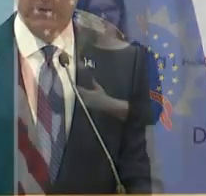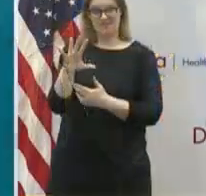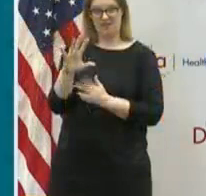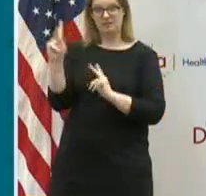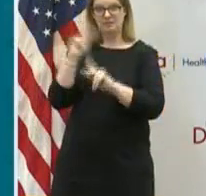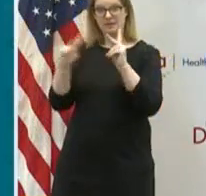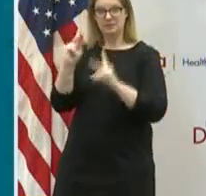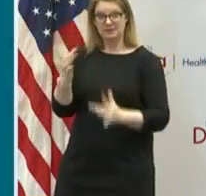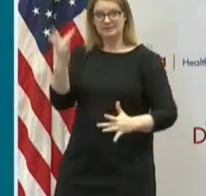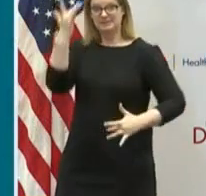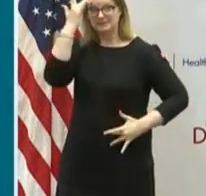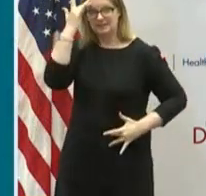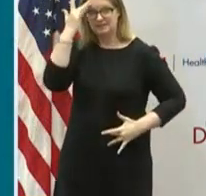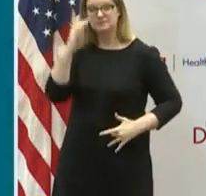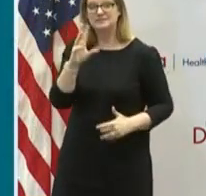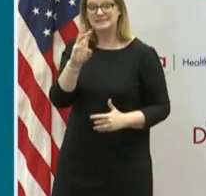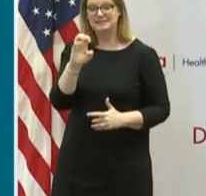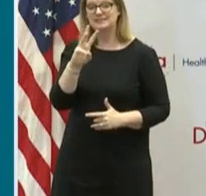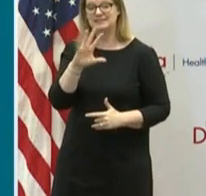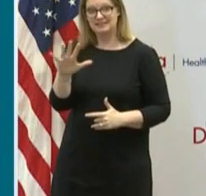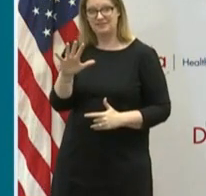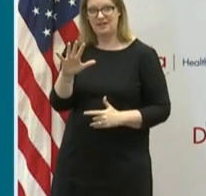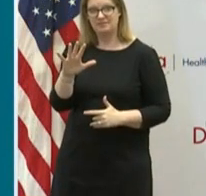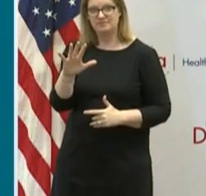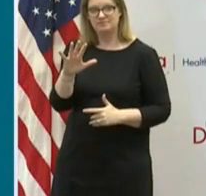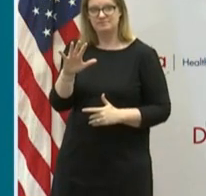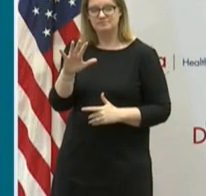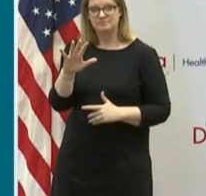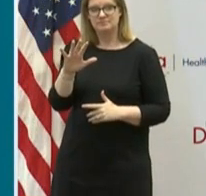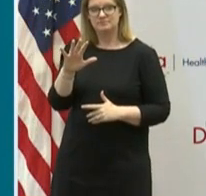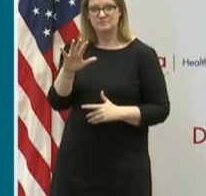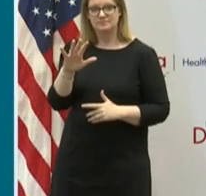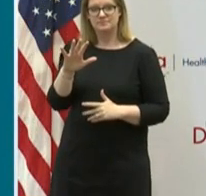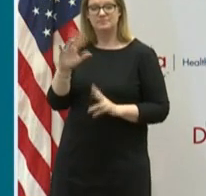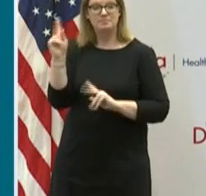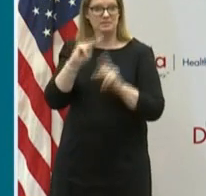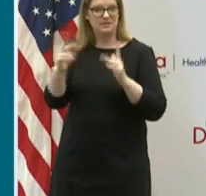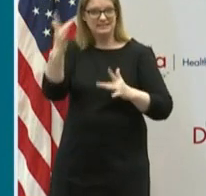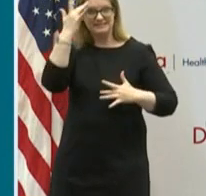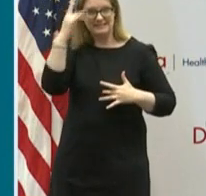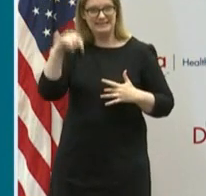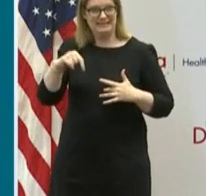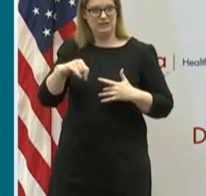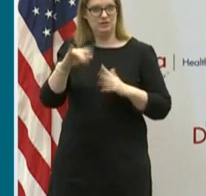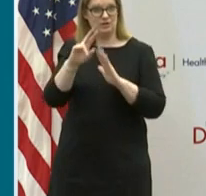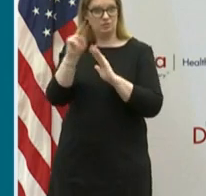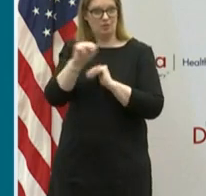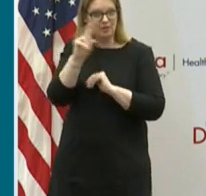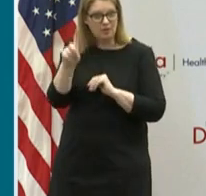active confirmed cases for the day, or for right now in North Dakota,